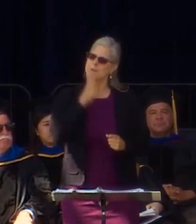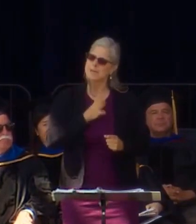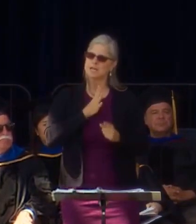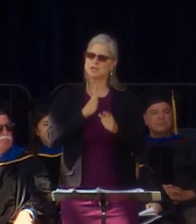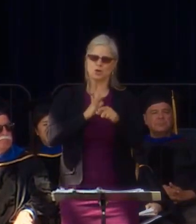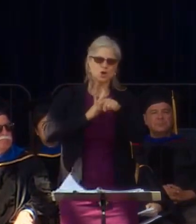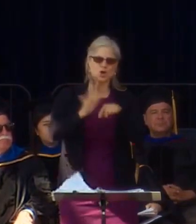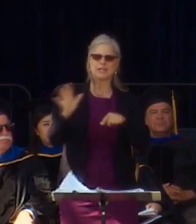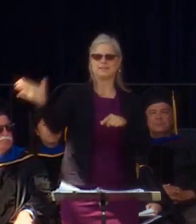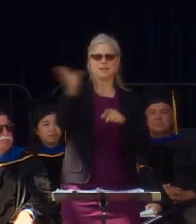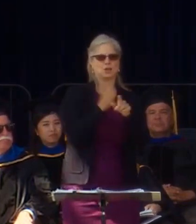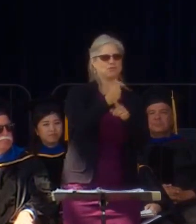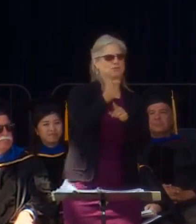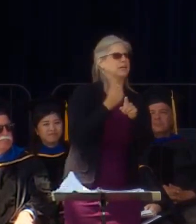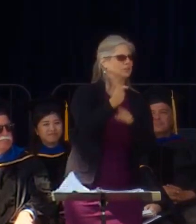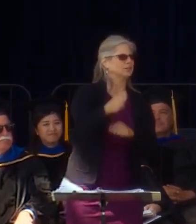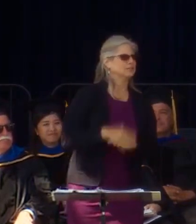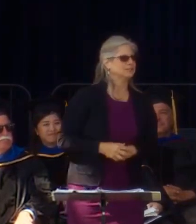careers.